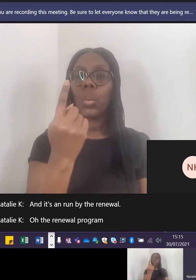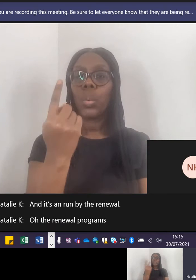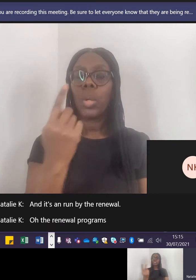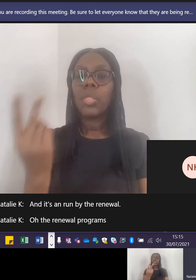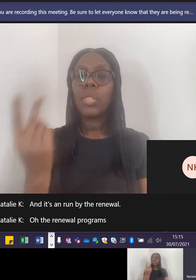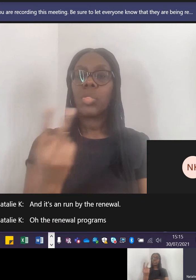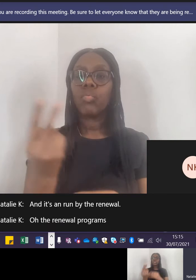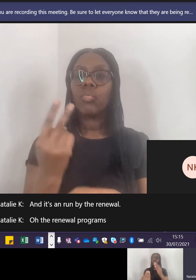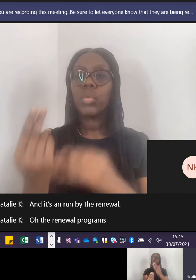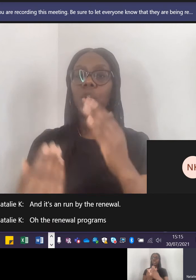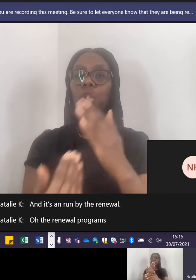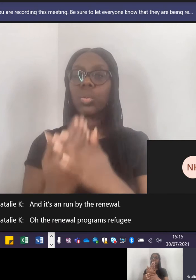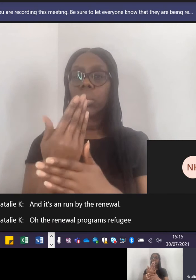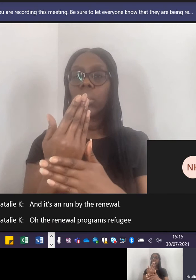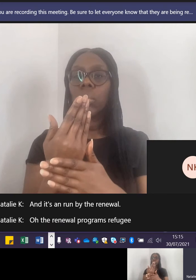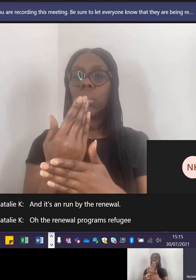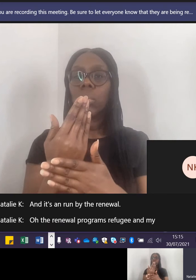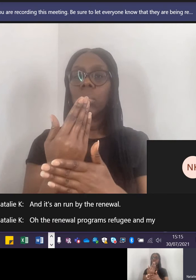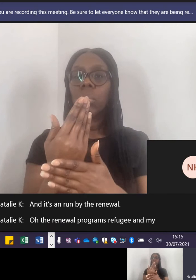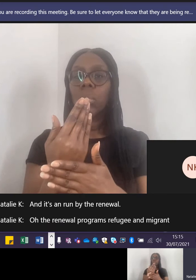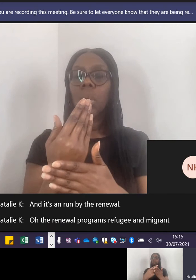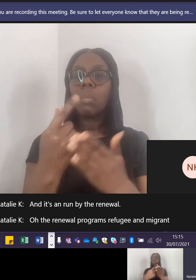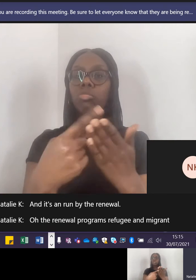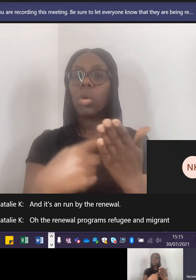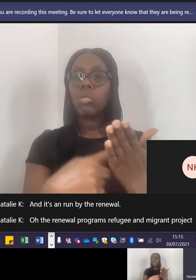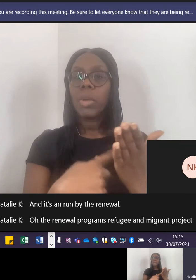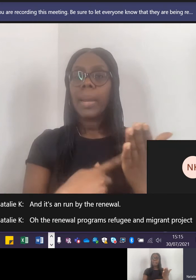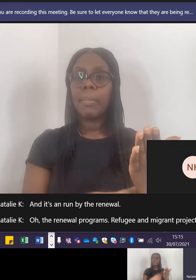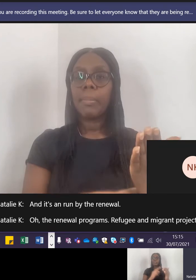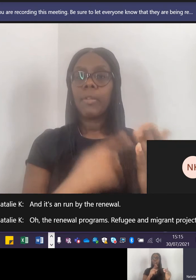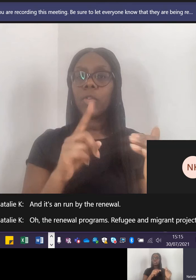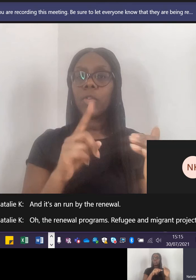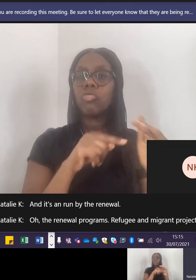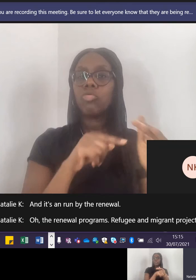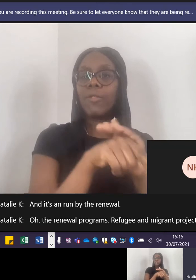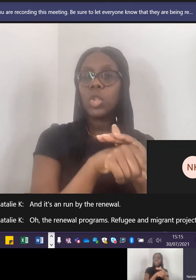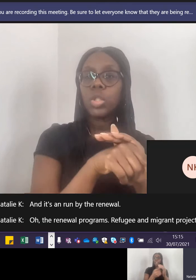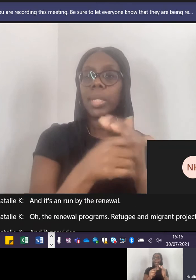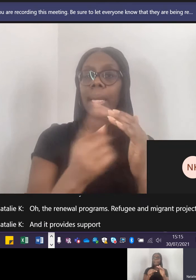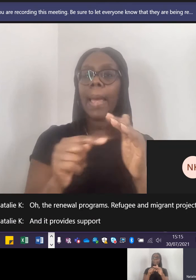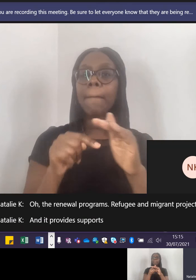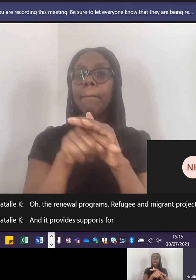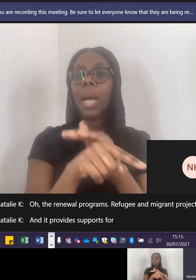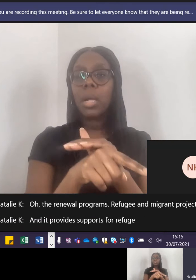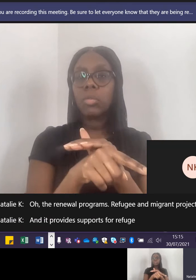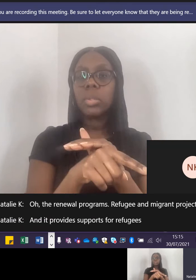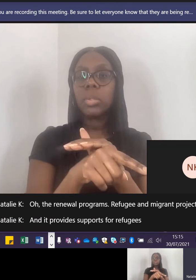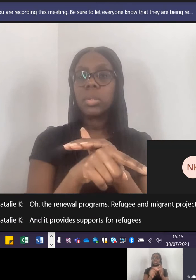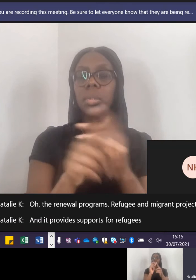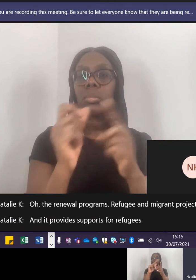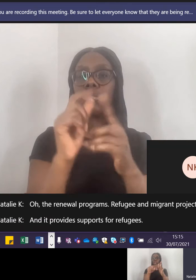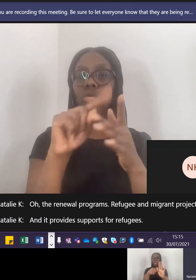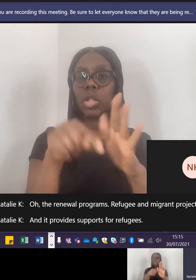Programme's Refugee and Migrant Project. And it provides supports for refugees,